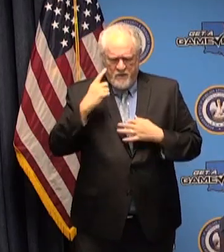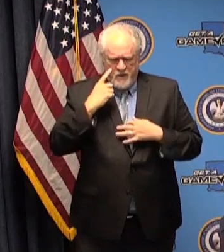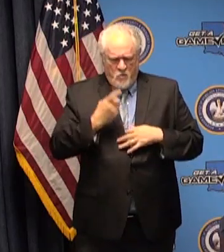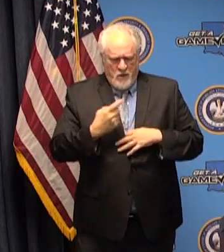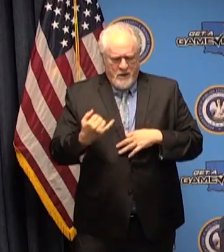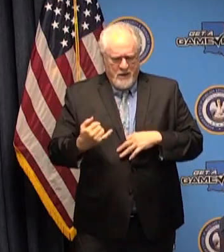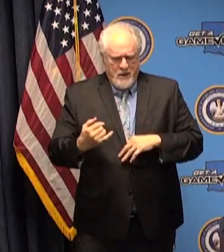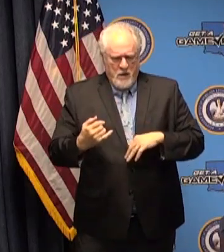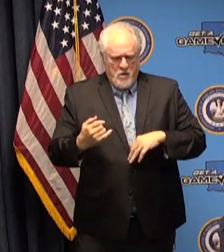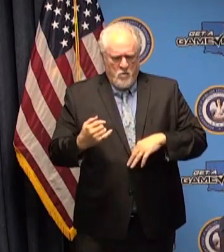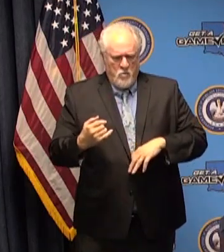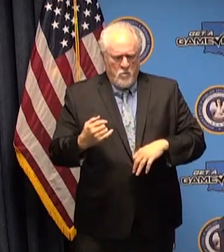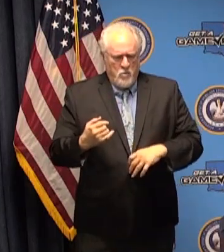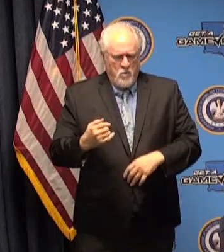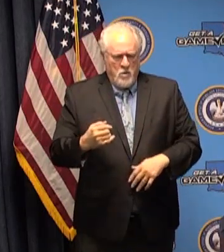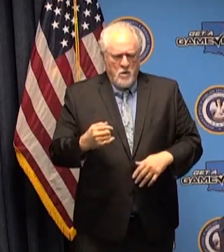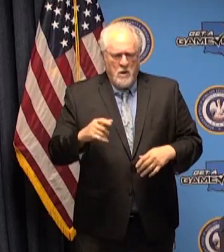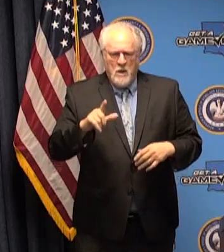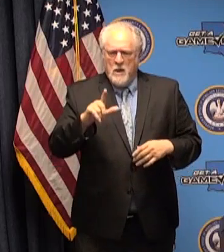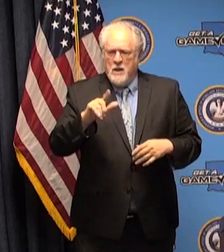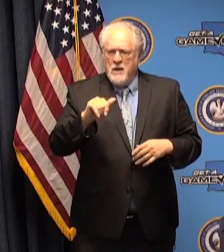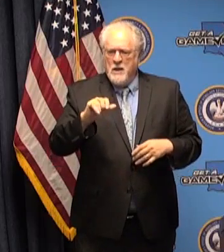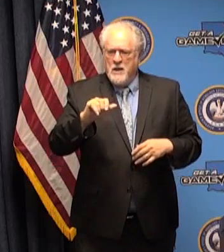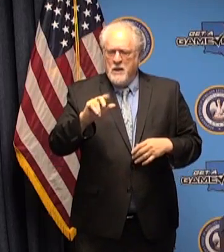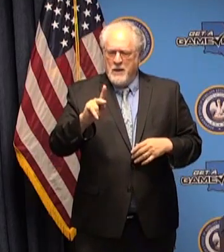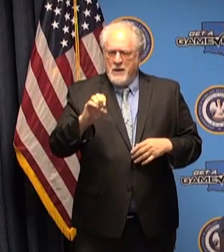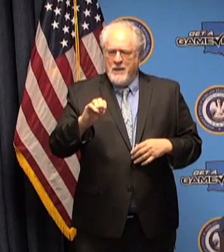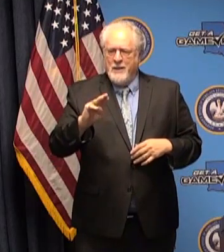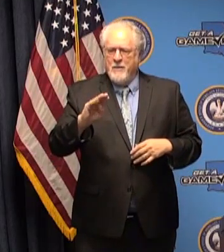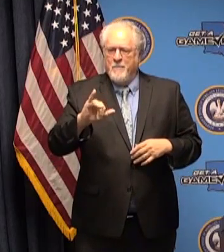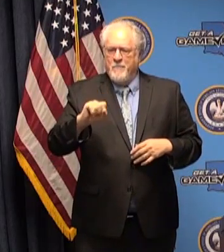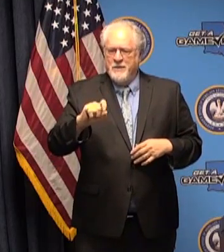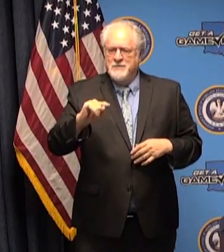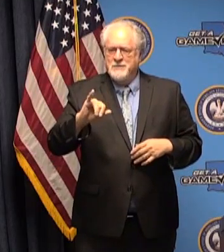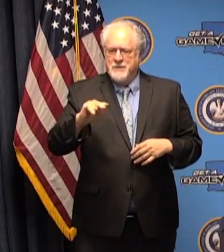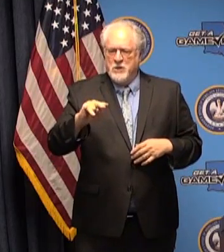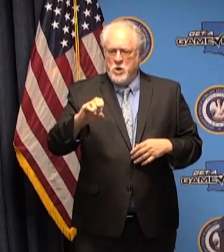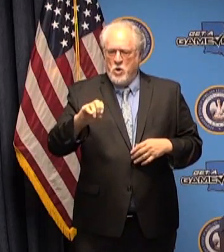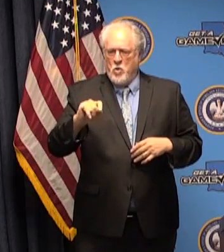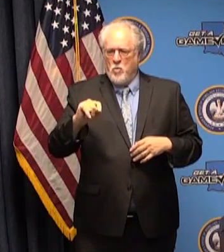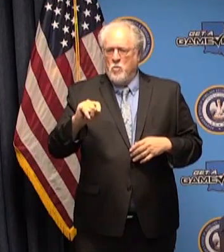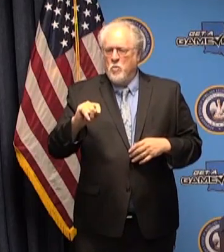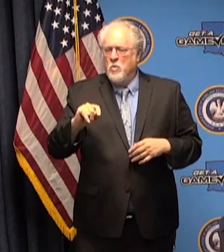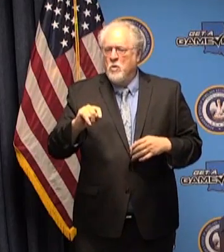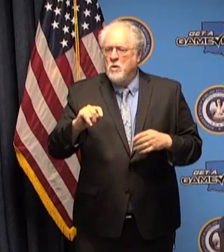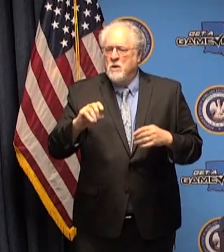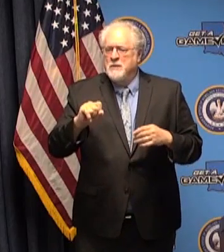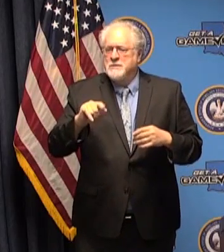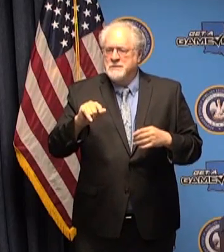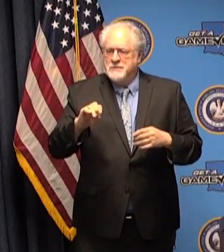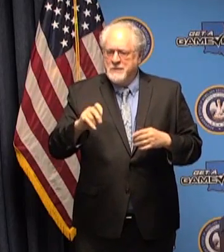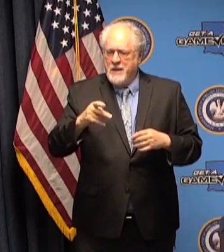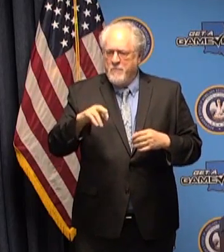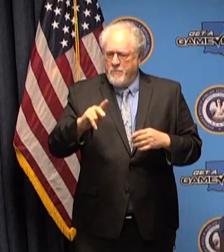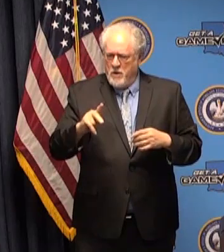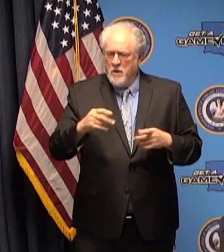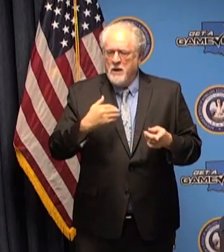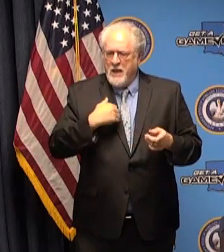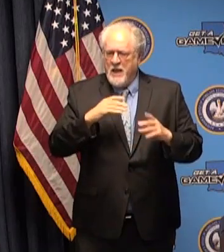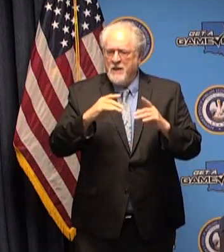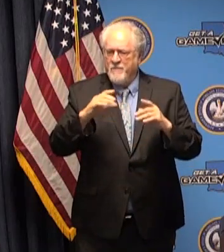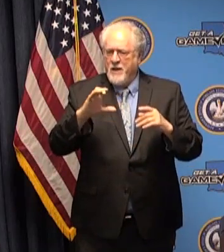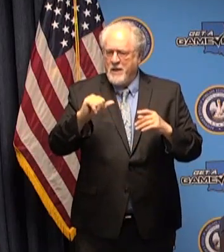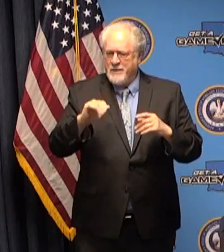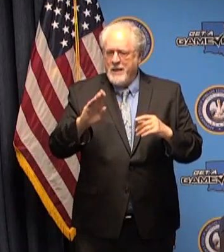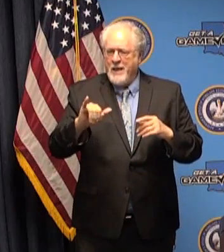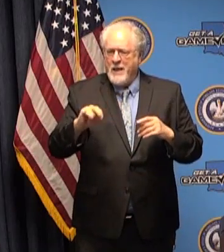think right now we've identified the Lake Bistineau State Park, where we have